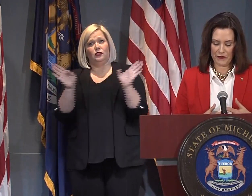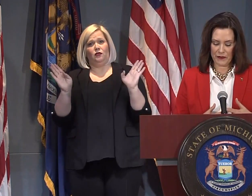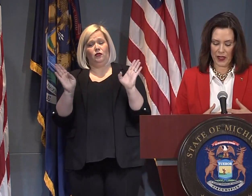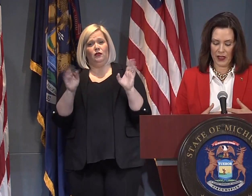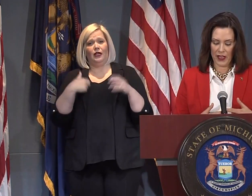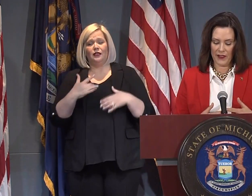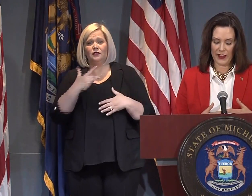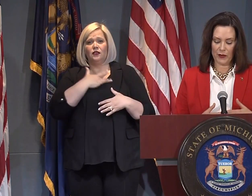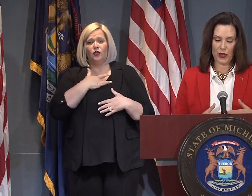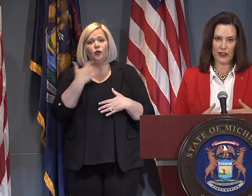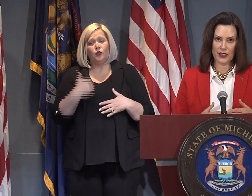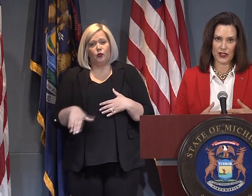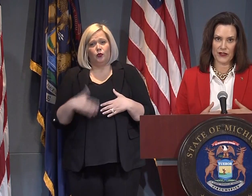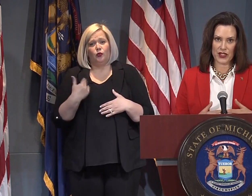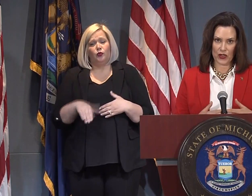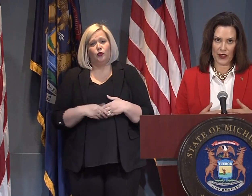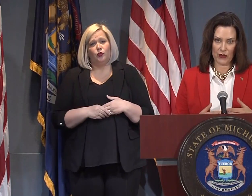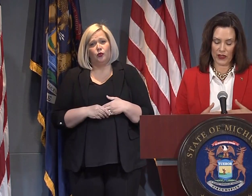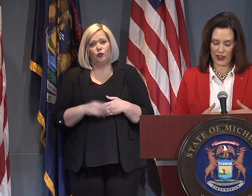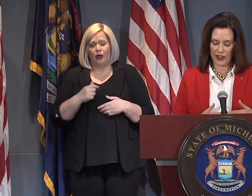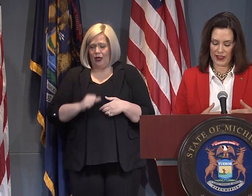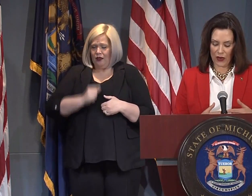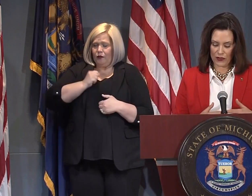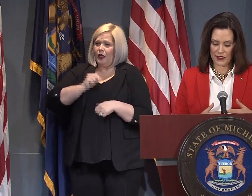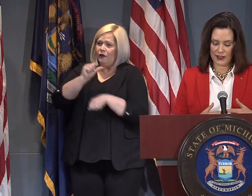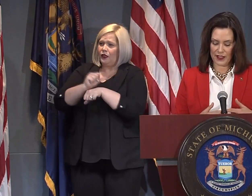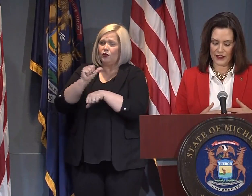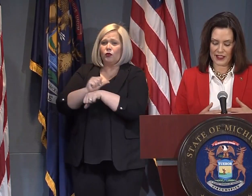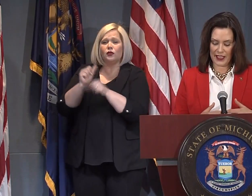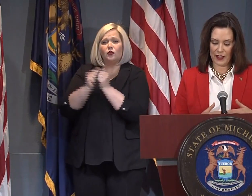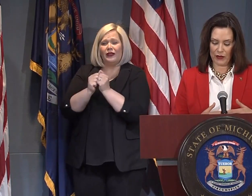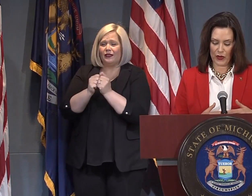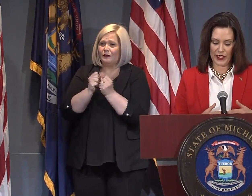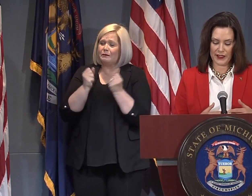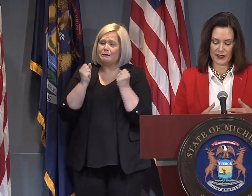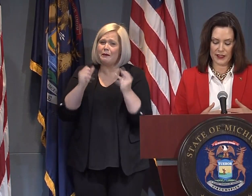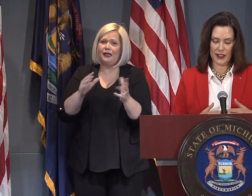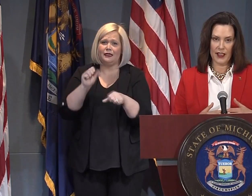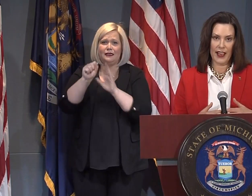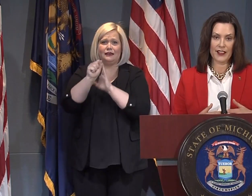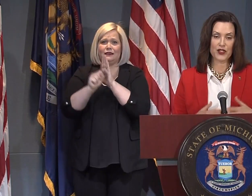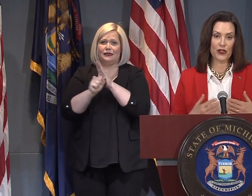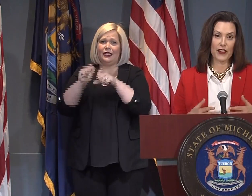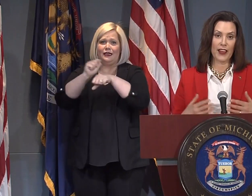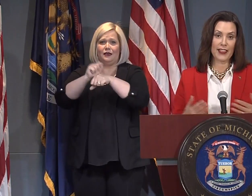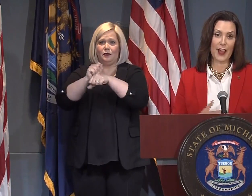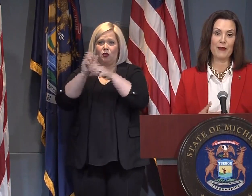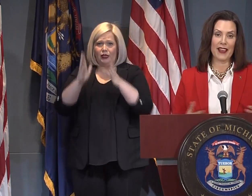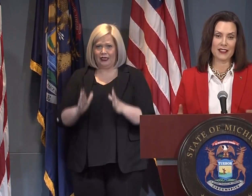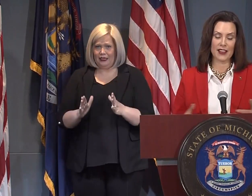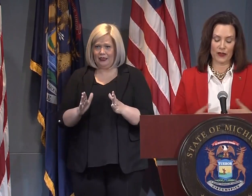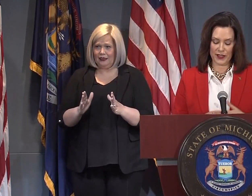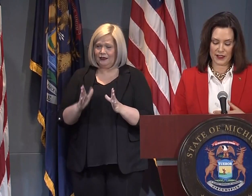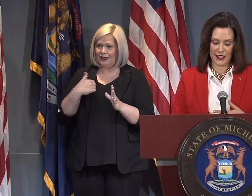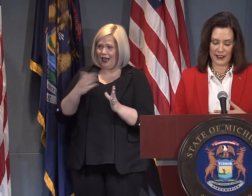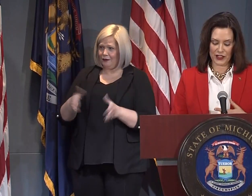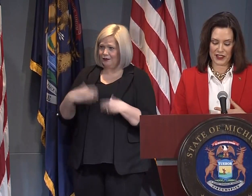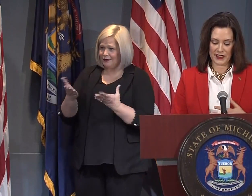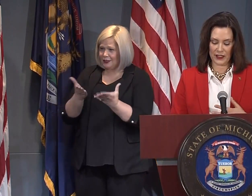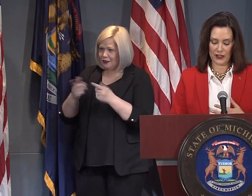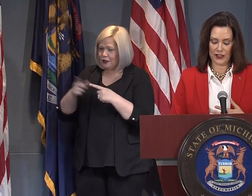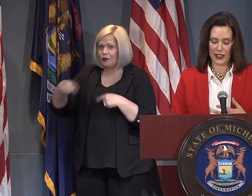heart. I've had the privilege of serving with the thousands of state employees and serving them as I was